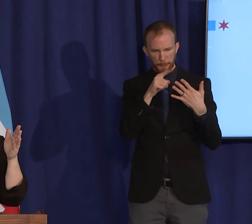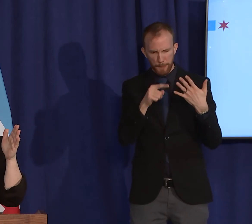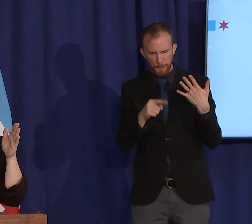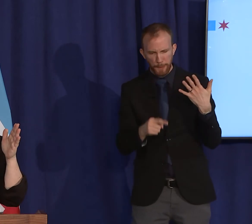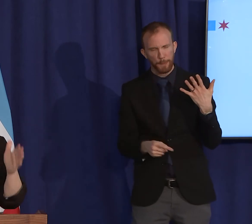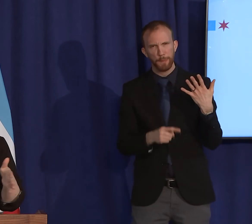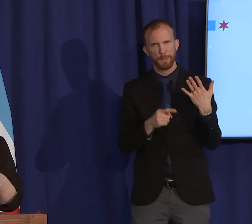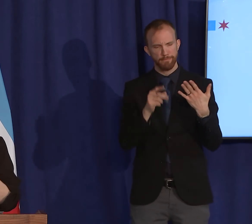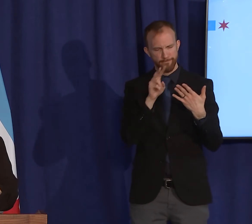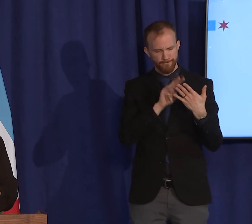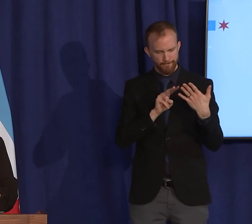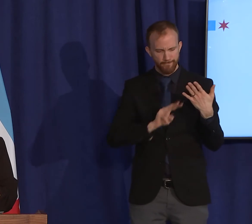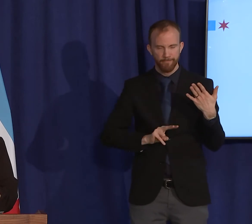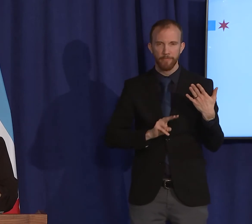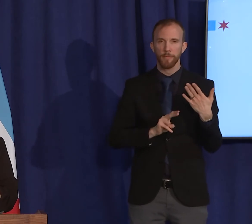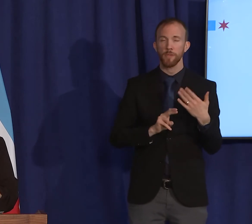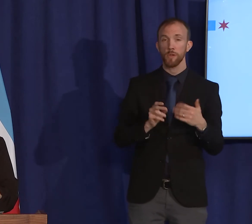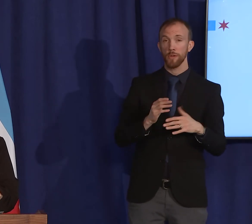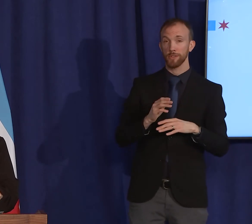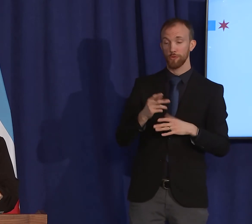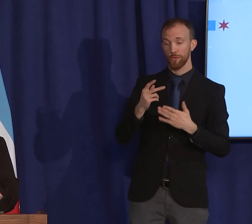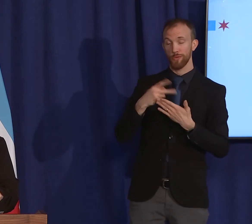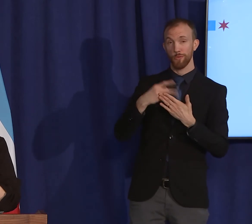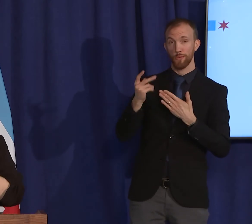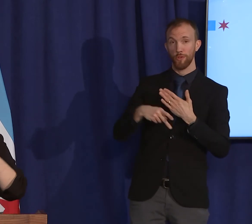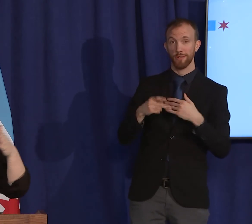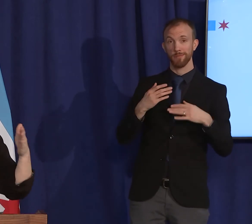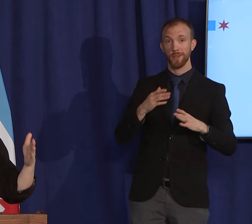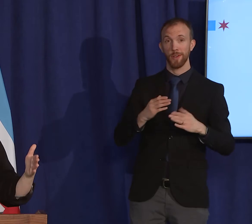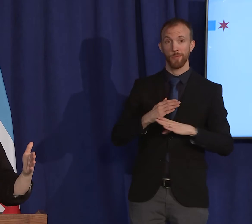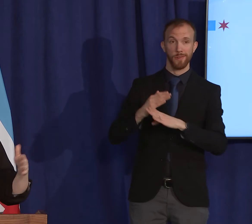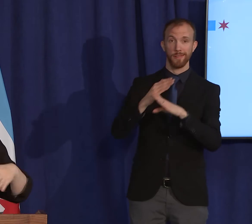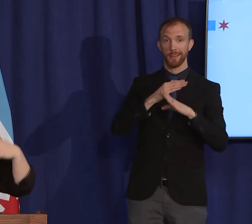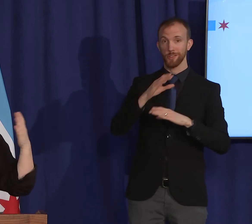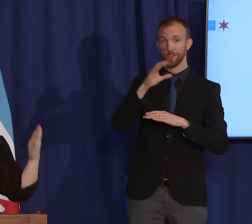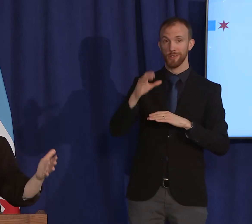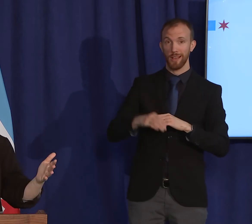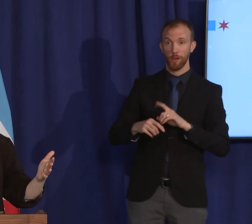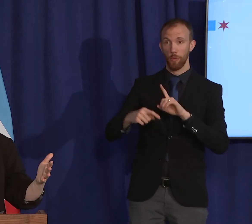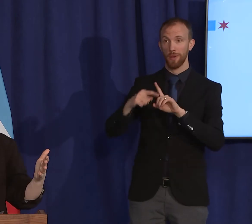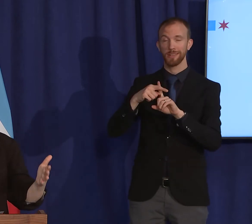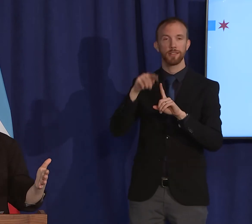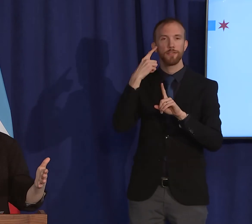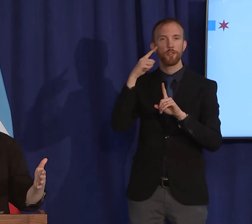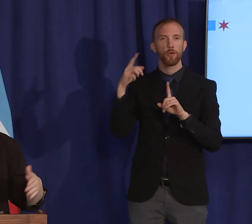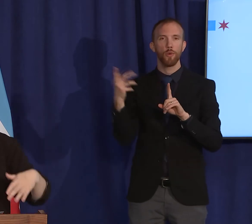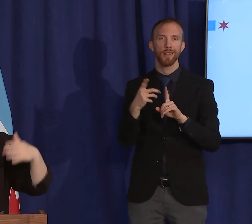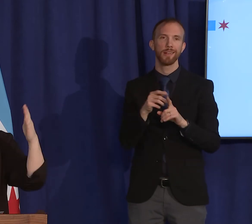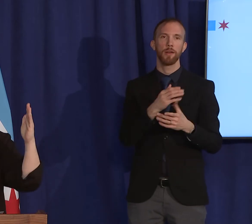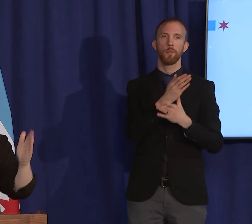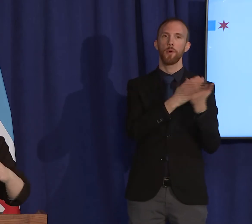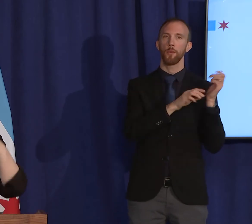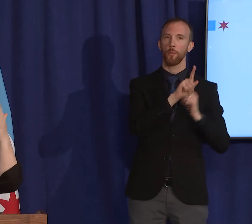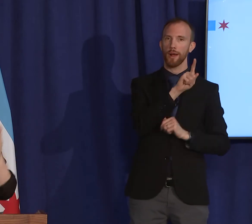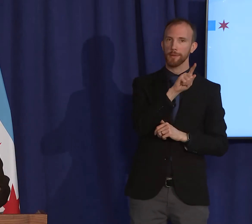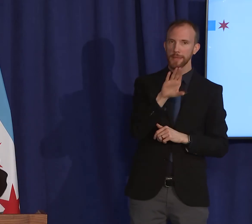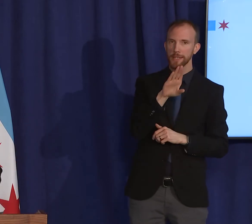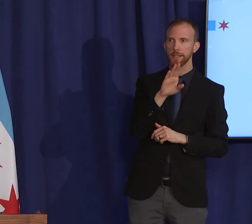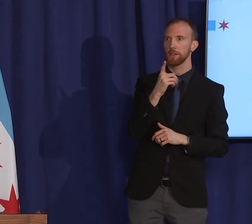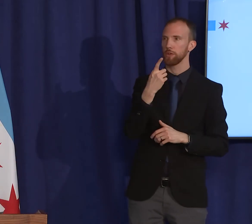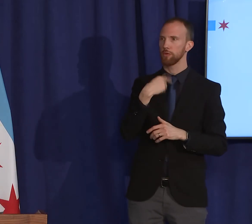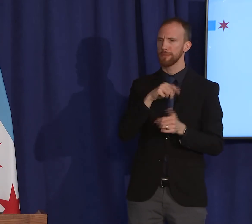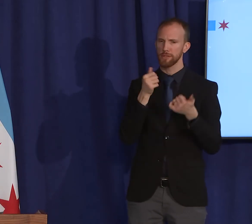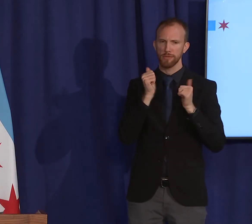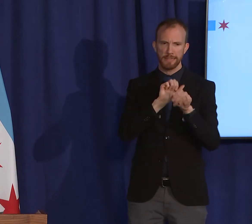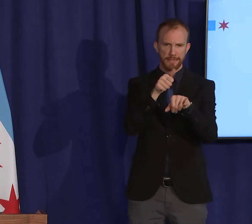Plus was designed to be our 1B focus. So over 1B, over the 2 months that we've been in 1B, we have been rolling